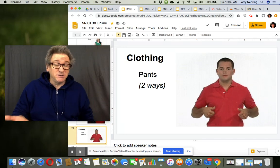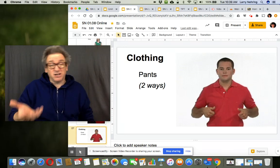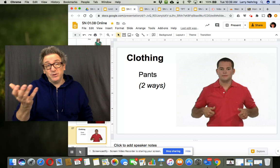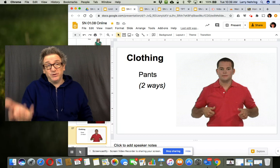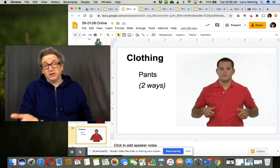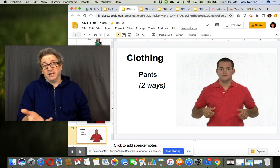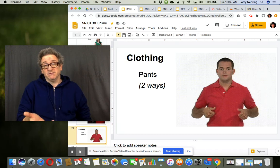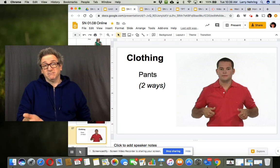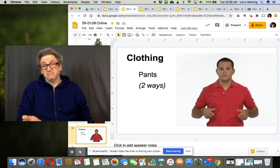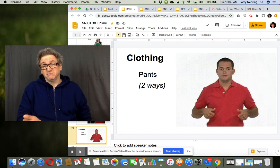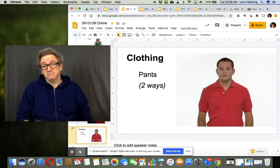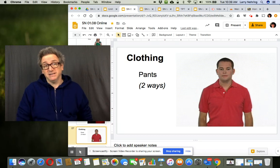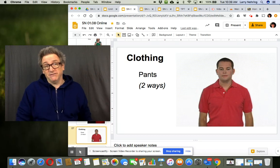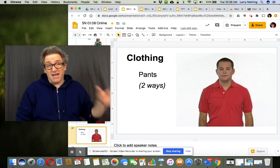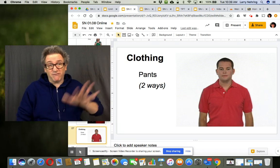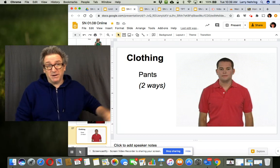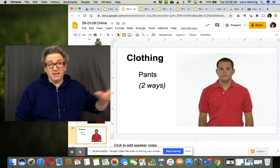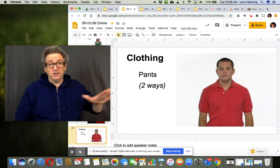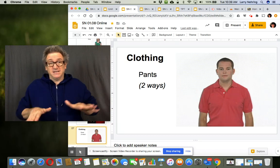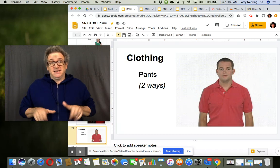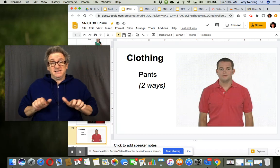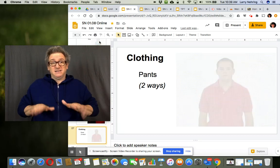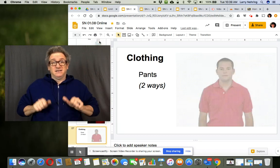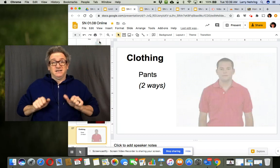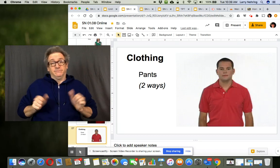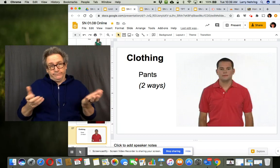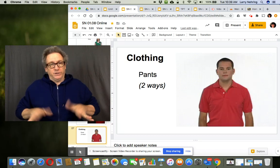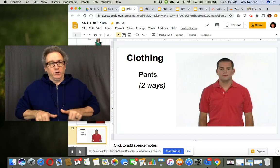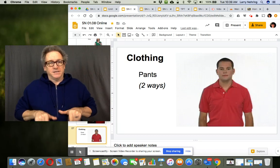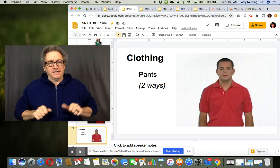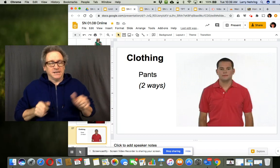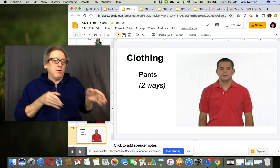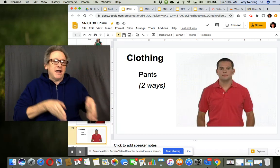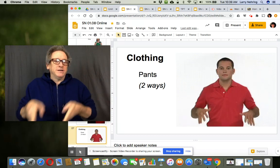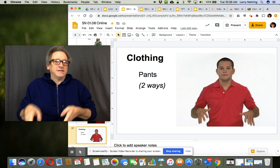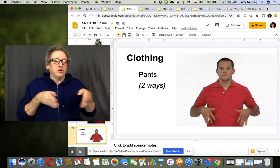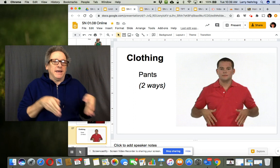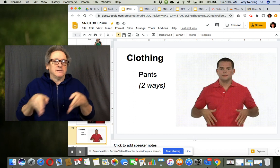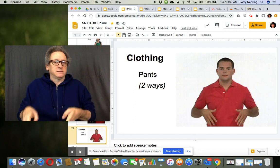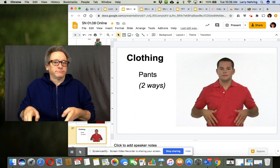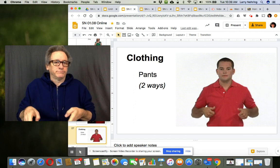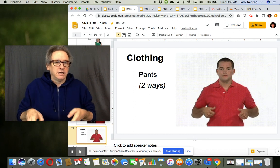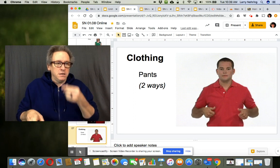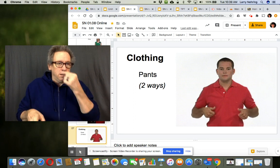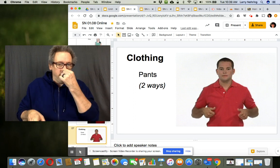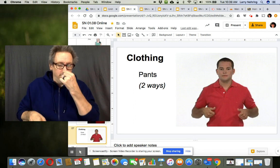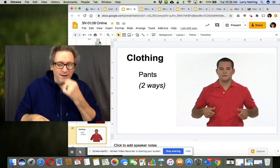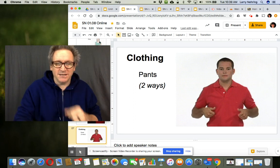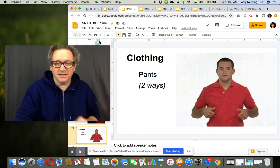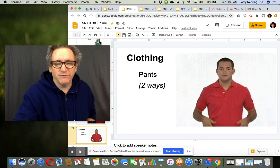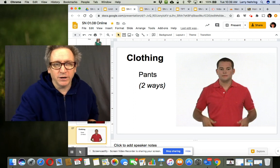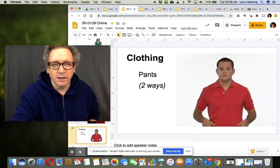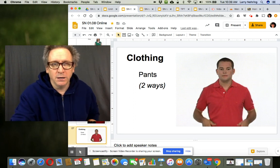on the community you're in. If everybody uses this, you use this. In Ohio, we tend to do pants.